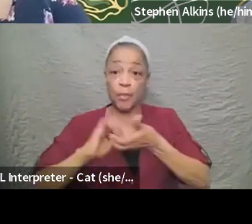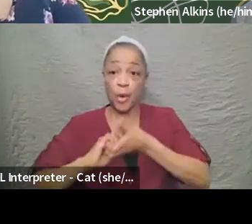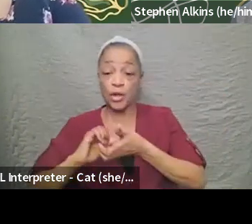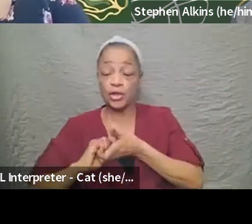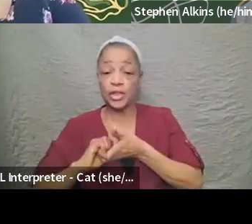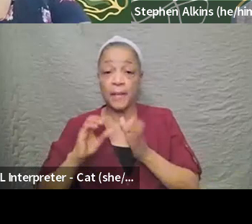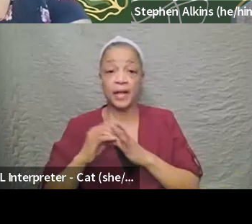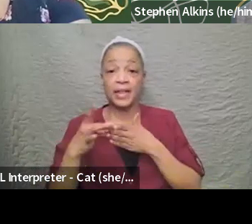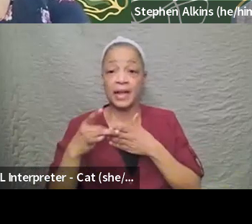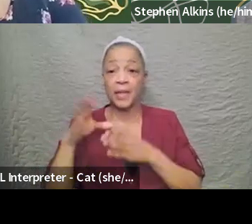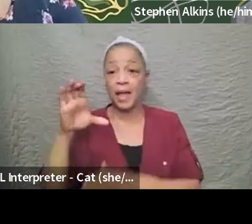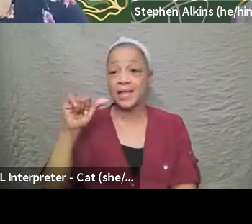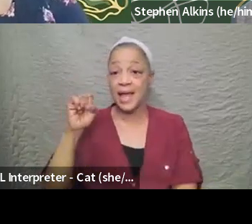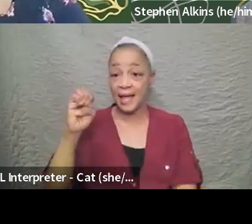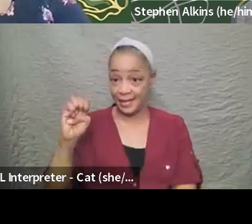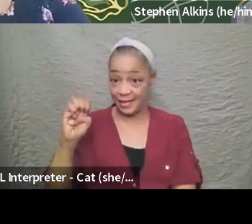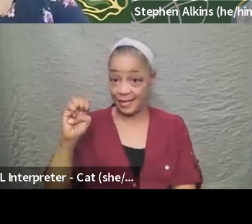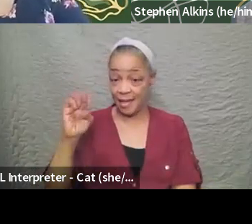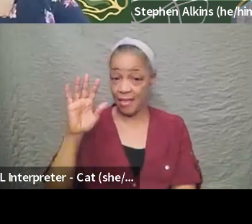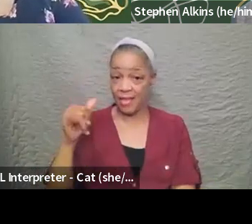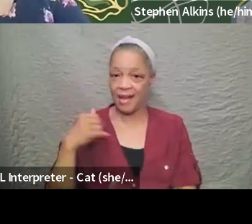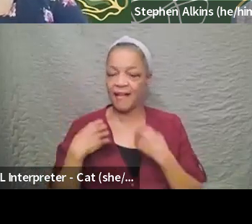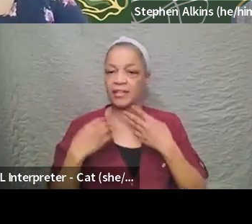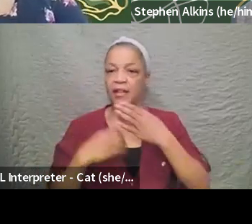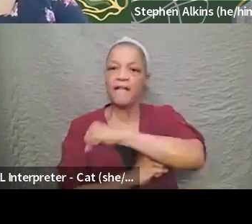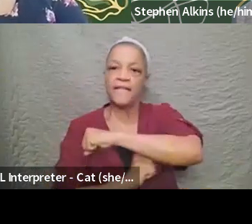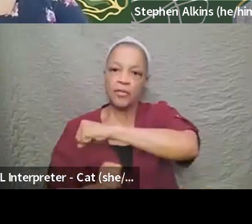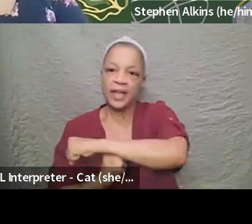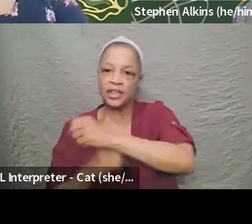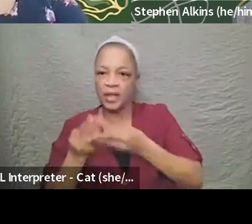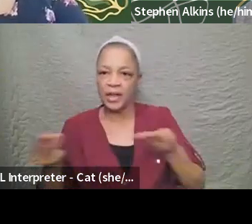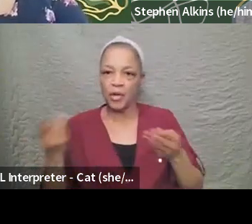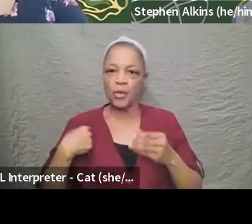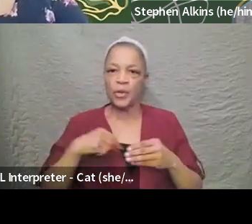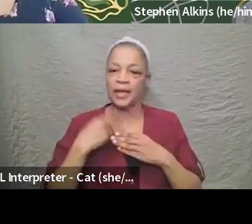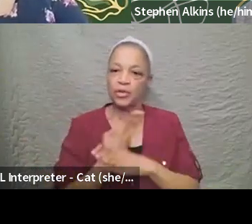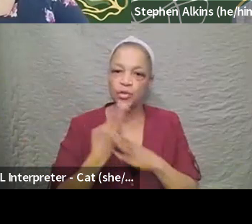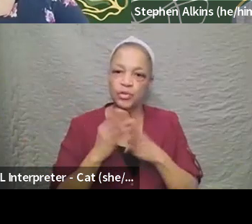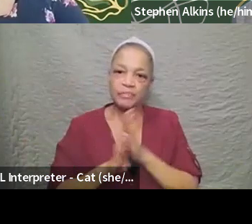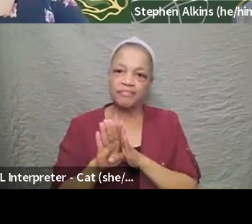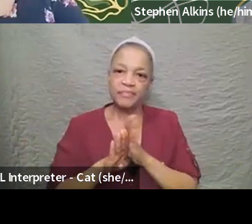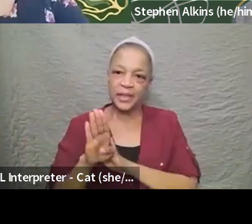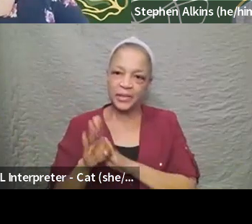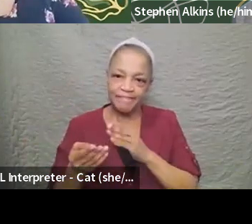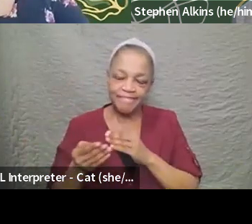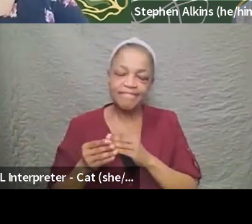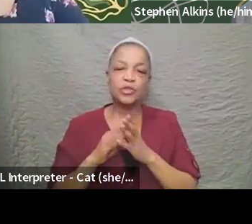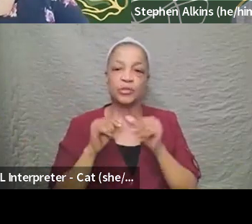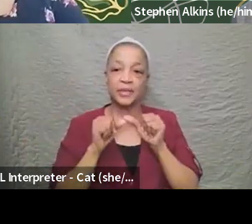Case that has a lot of foundational material that we can use to build off of to continue